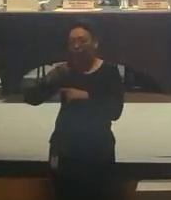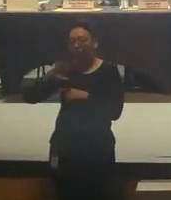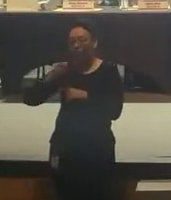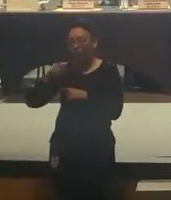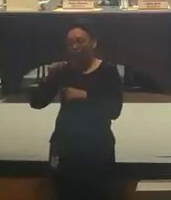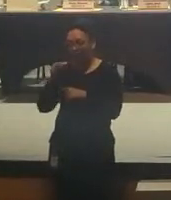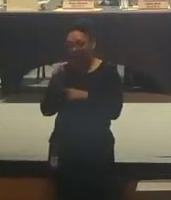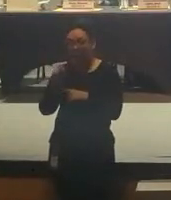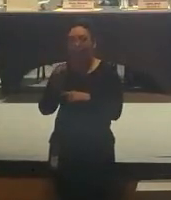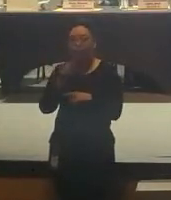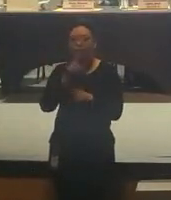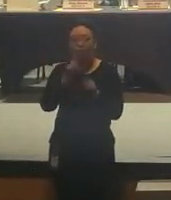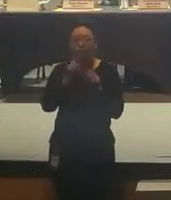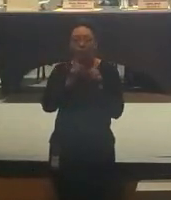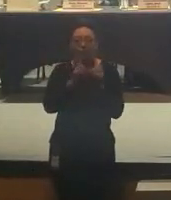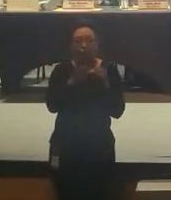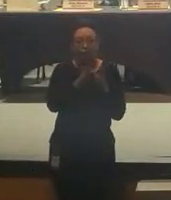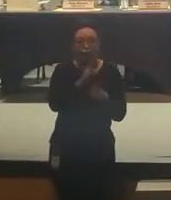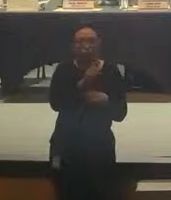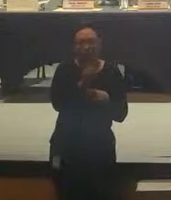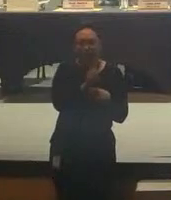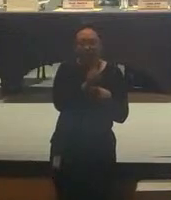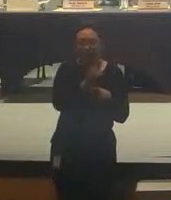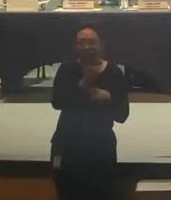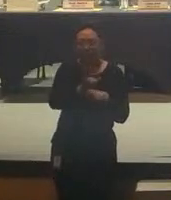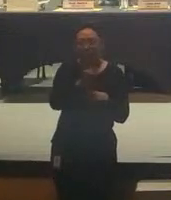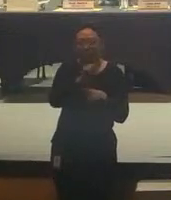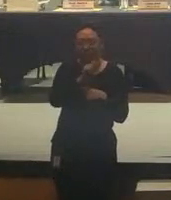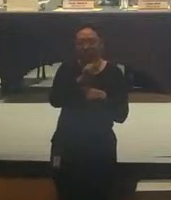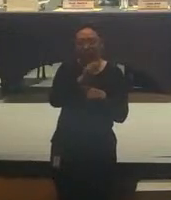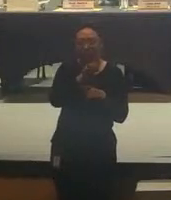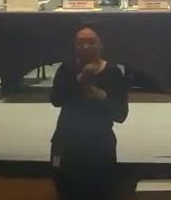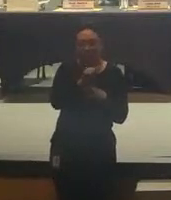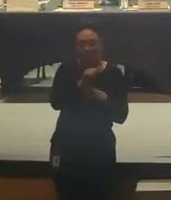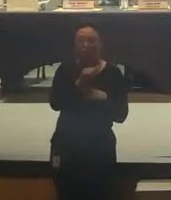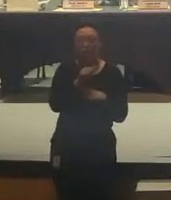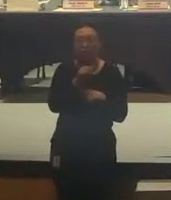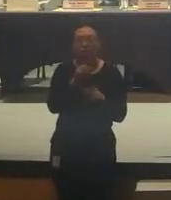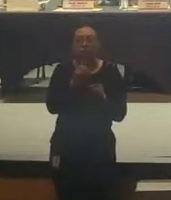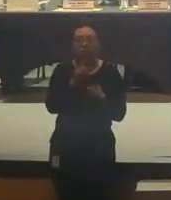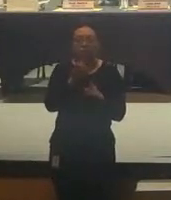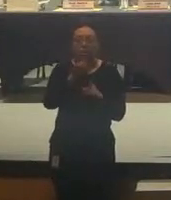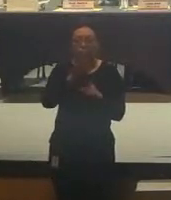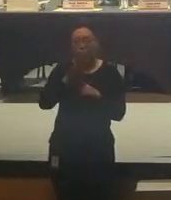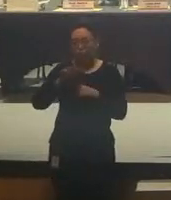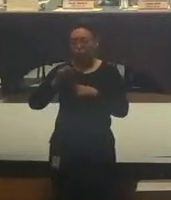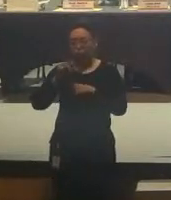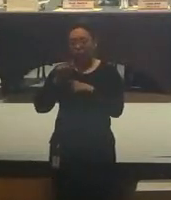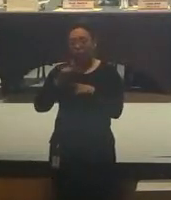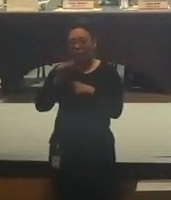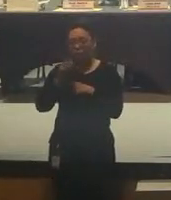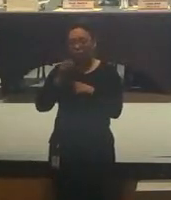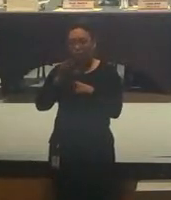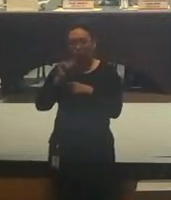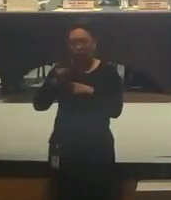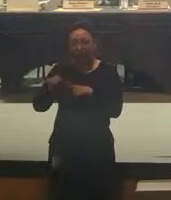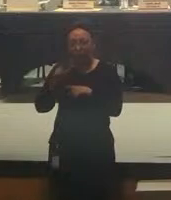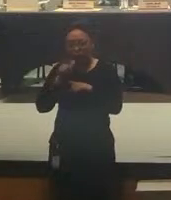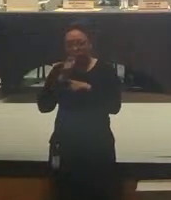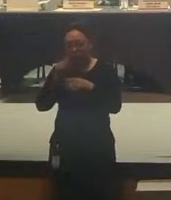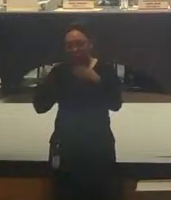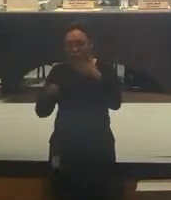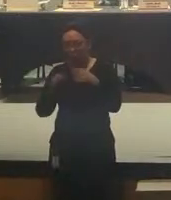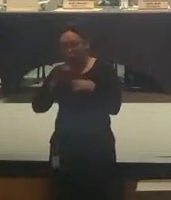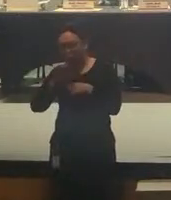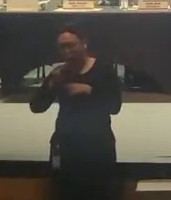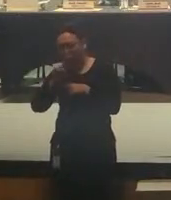Trustee Tamika Henry. Trustee District D, Brenda Zamora. The AZAC members are Jess Tirado and Rudy